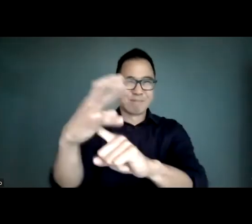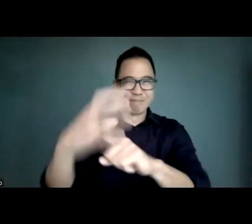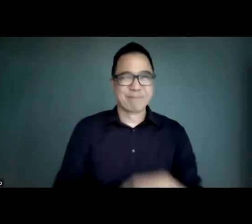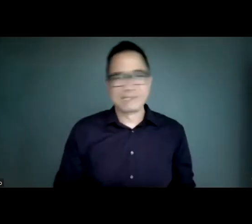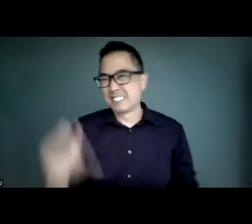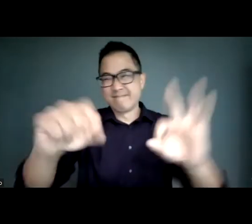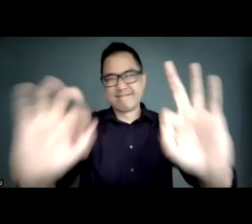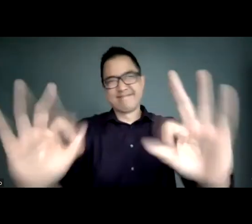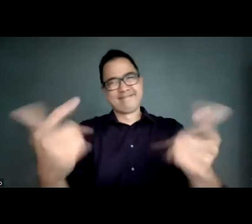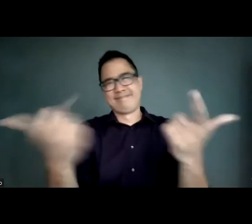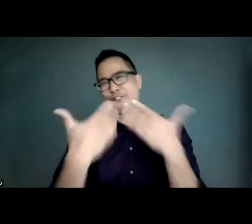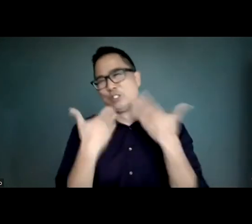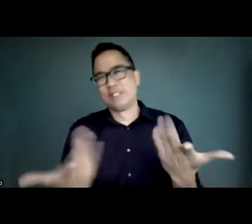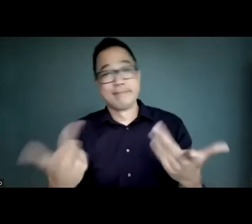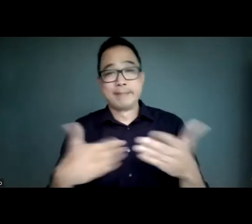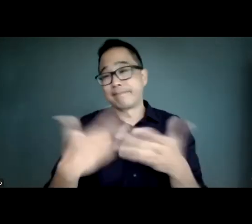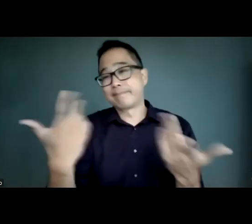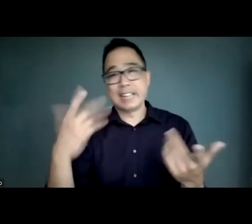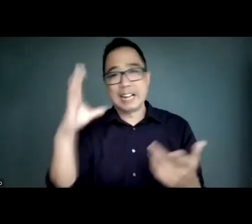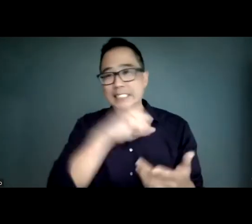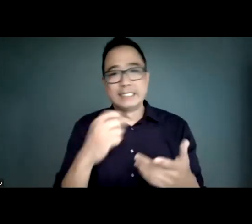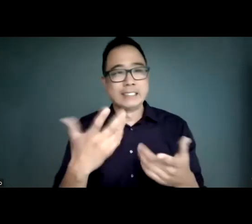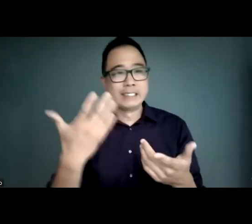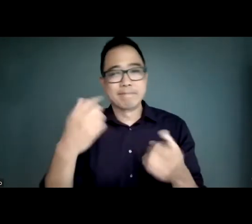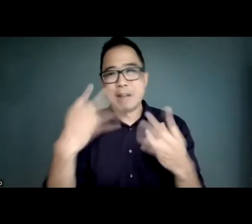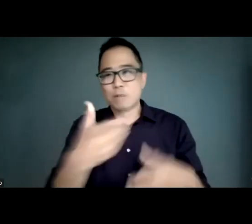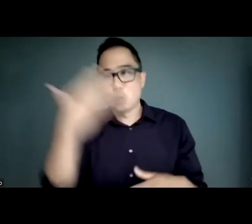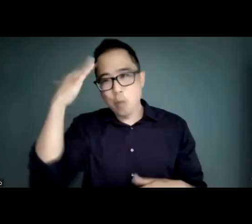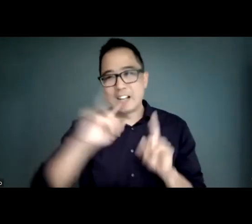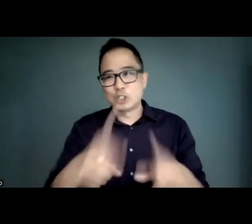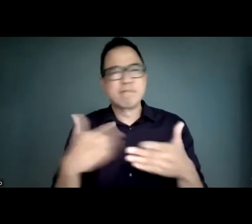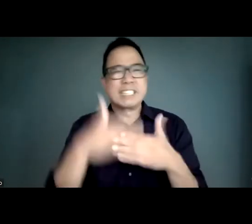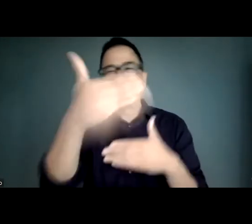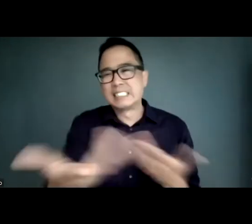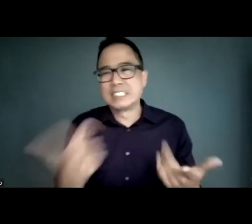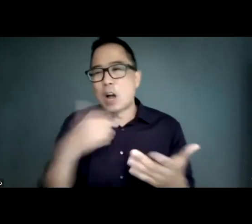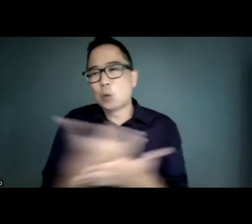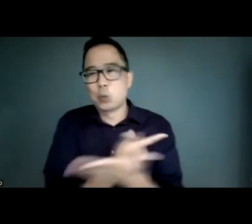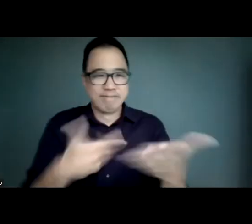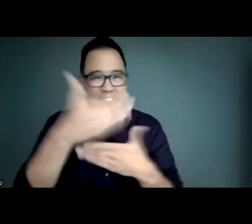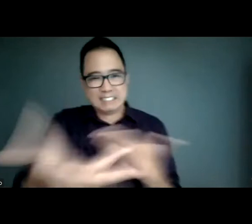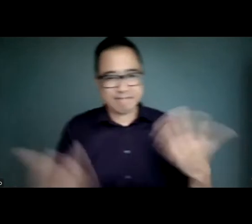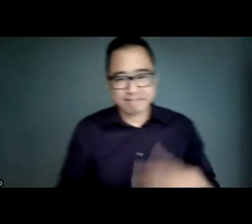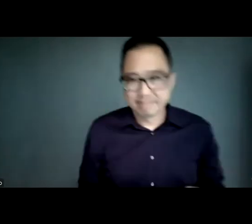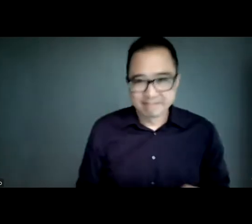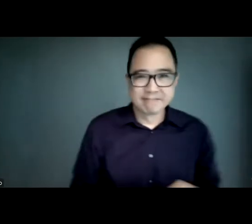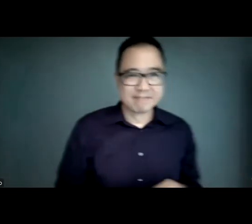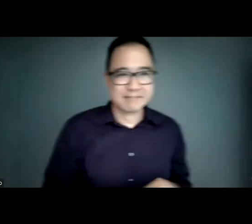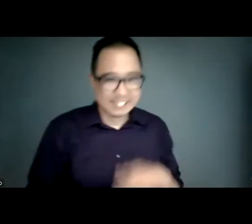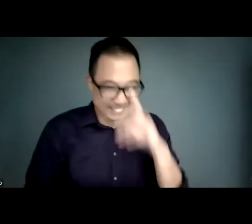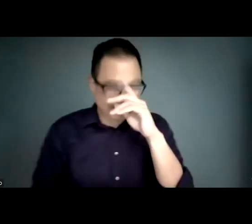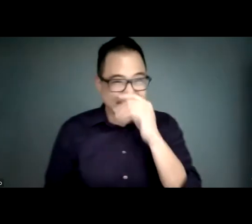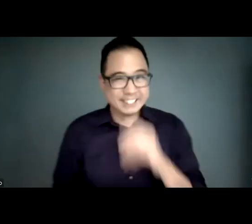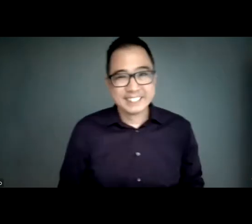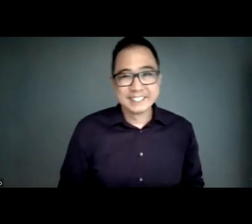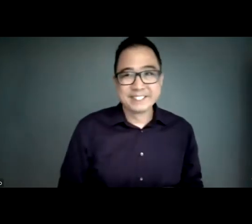an outdoor movie party, outdoor gatherings. I mean, you know, I guess you already know the answer. So we'll move